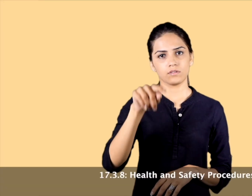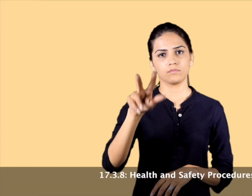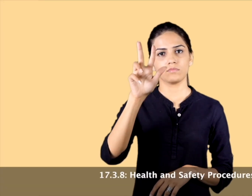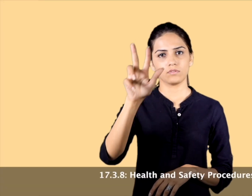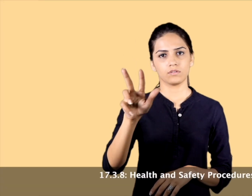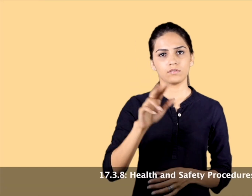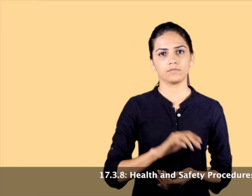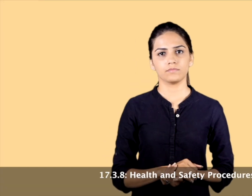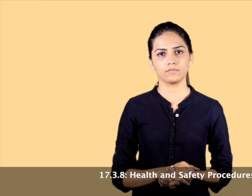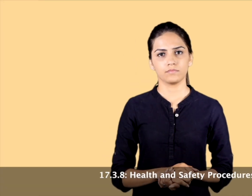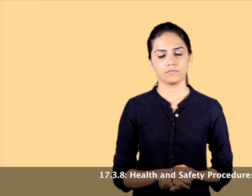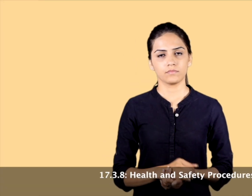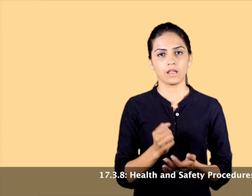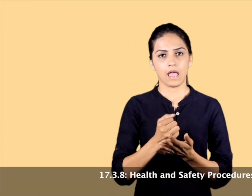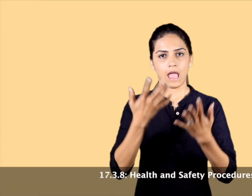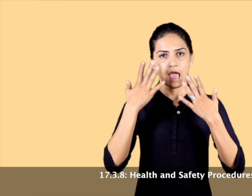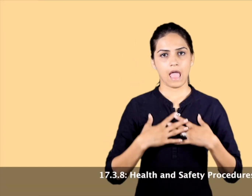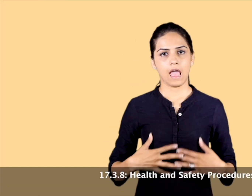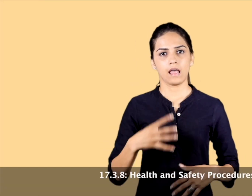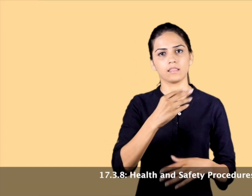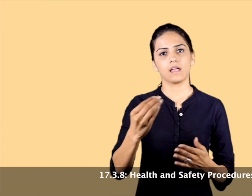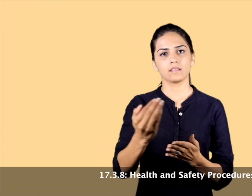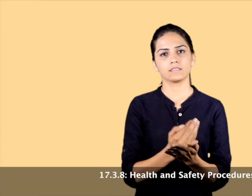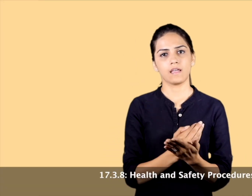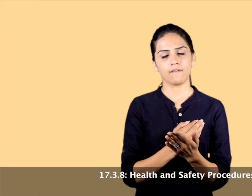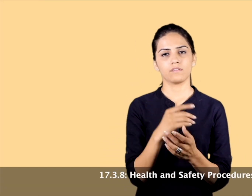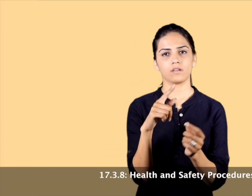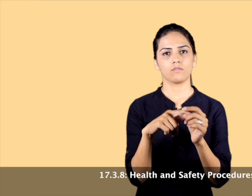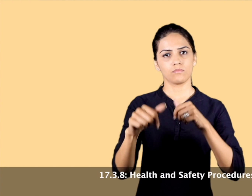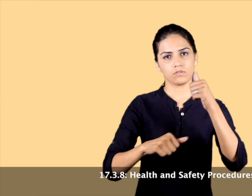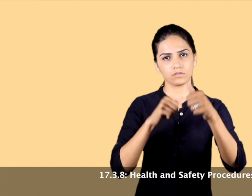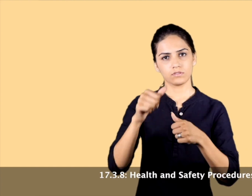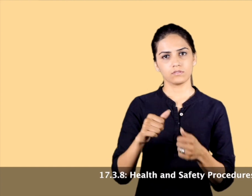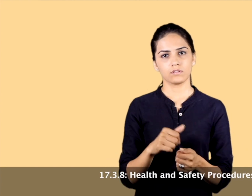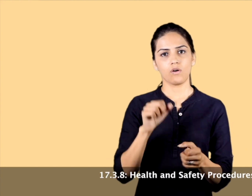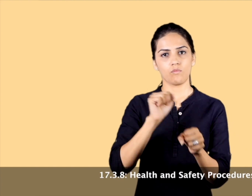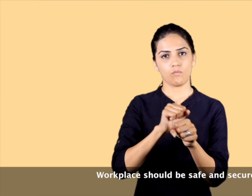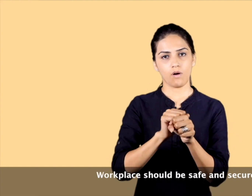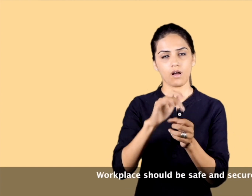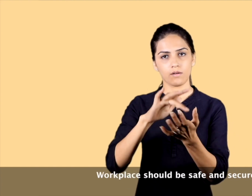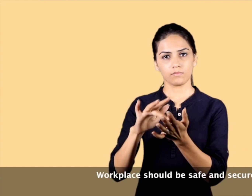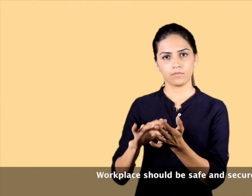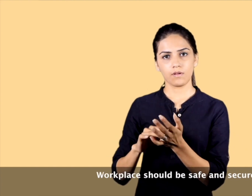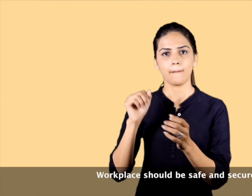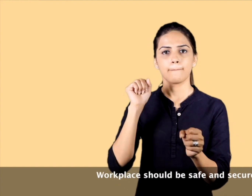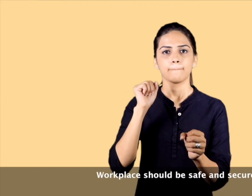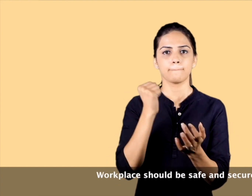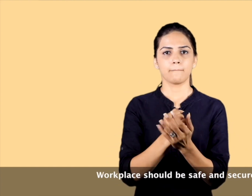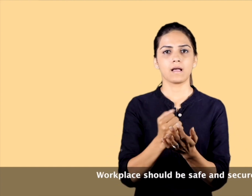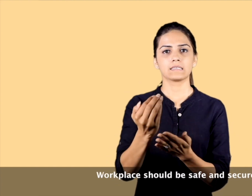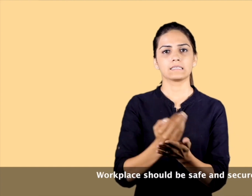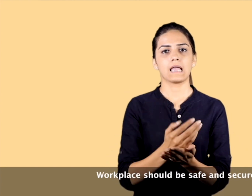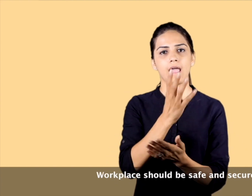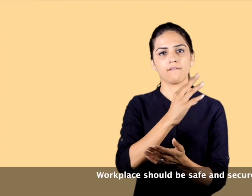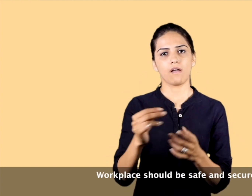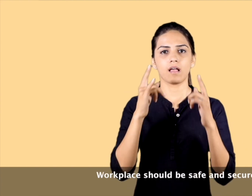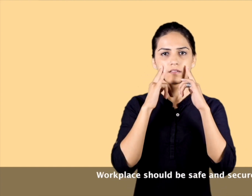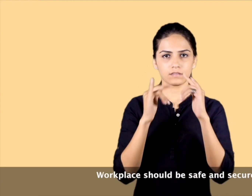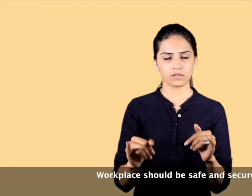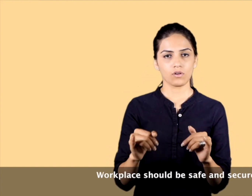Seventeen point 3.8 Health and safety procedures. Workplace should be safe and